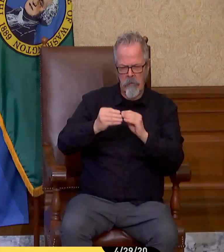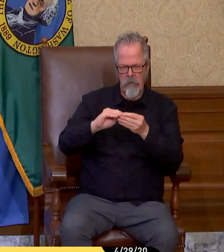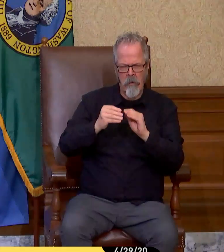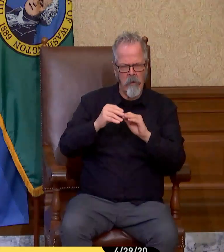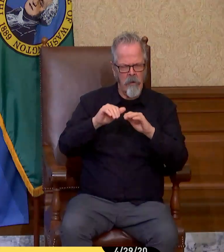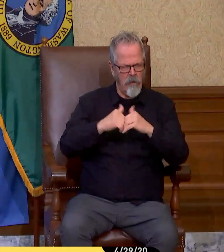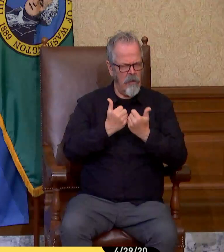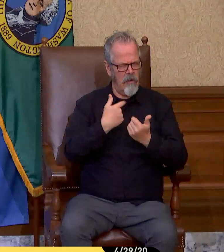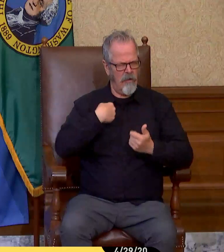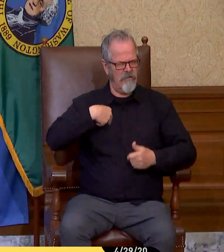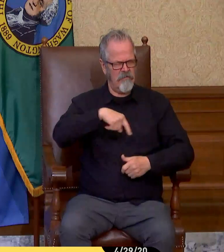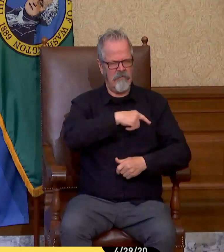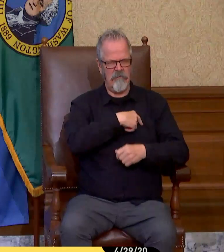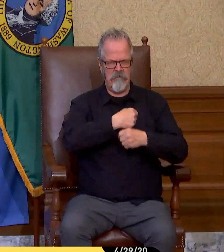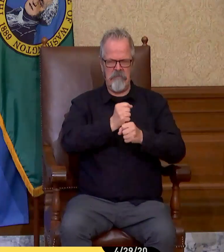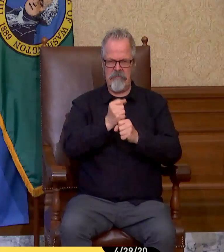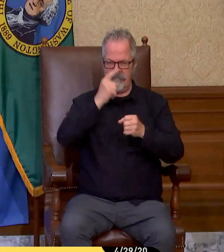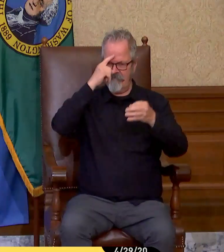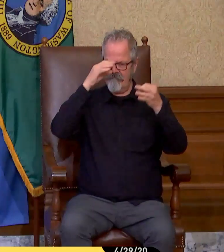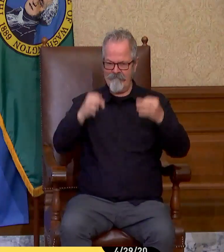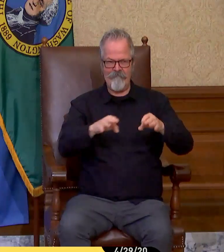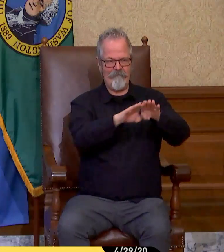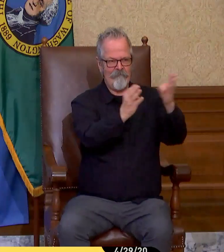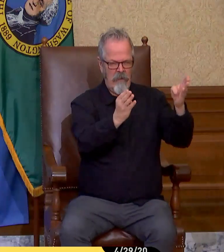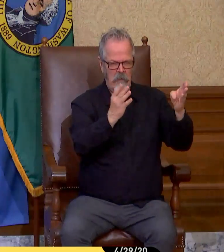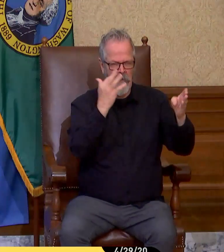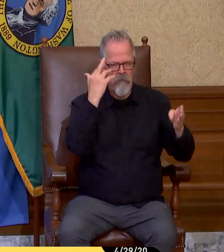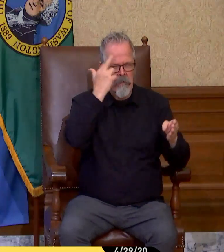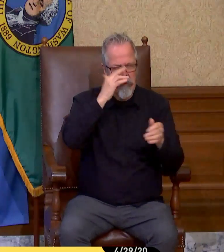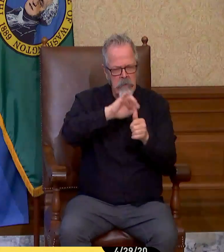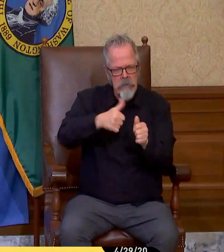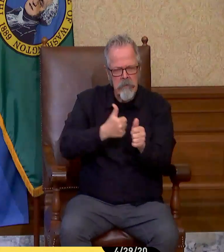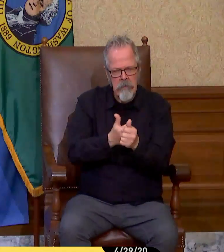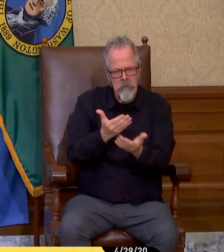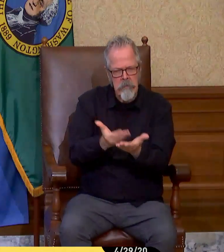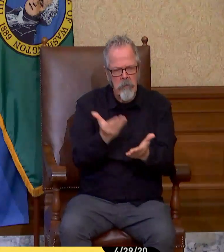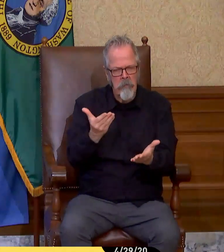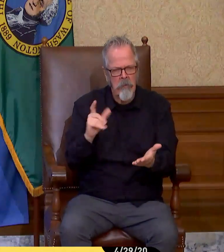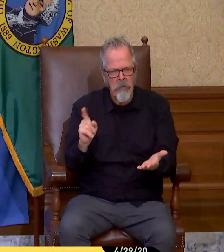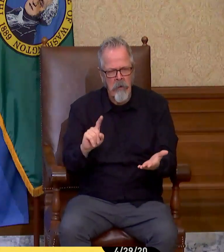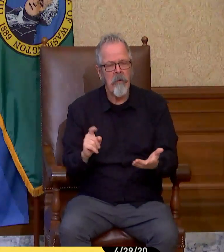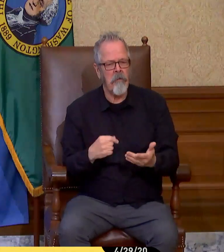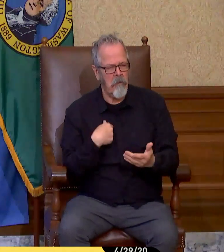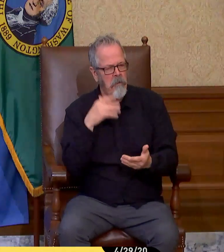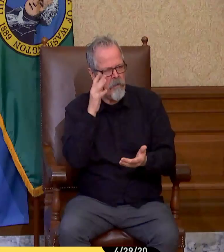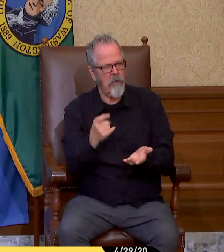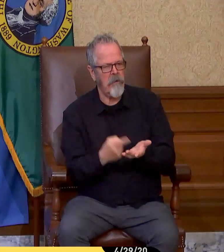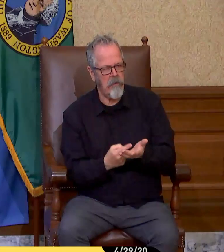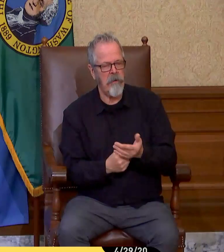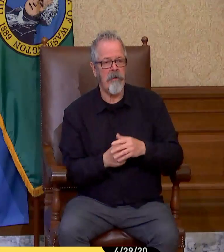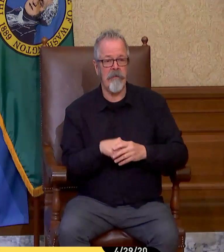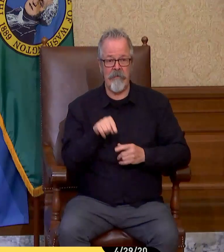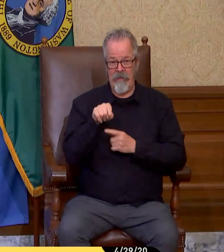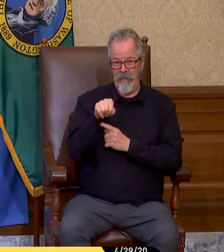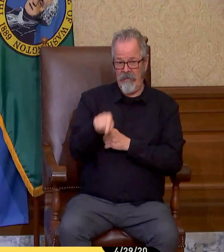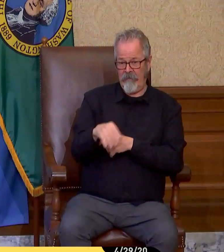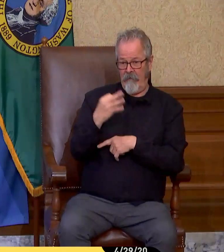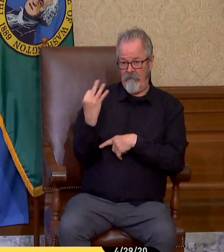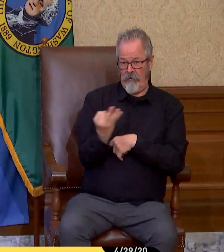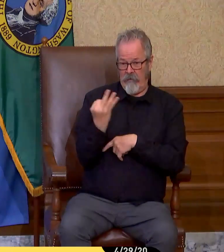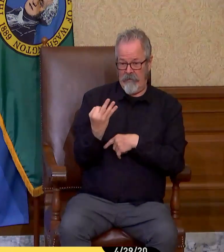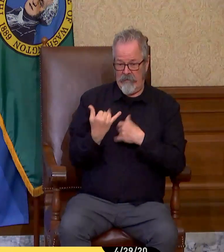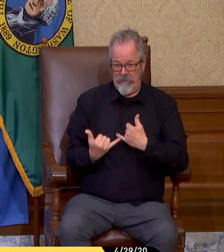we will talk about what those phases will be. So you might want to think about it that today we're talking about when we will be making